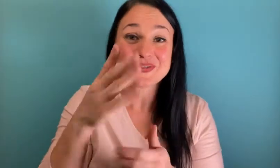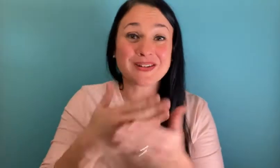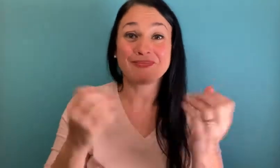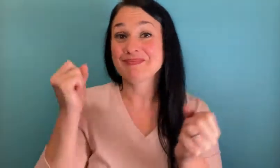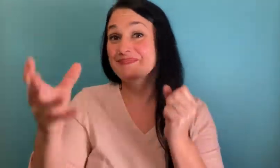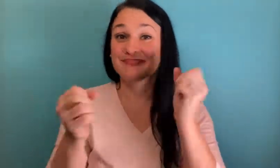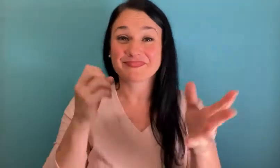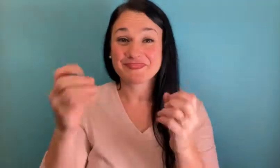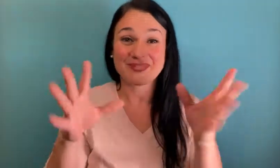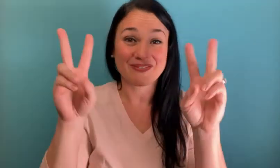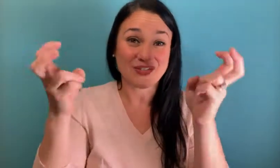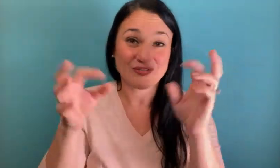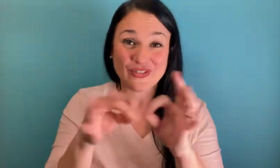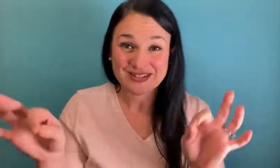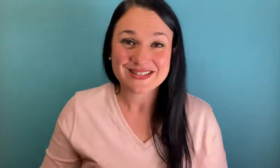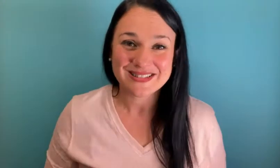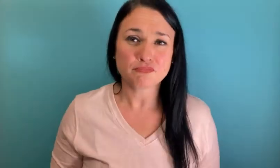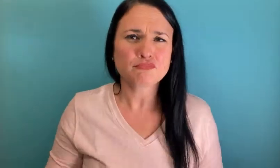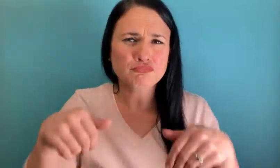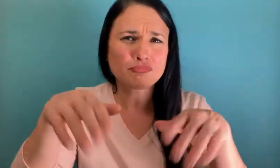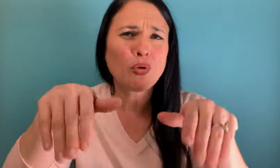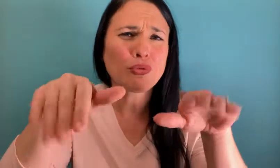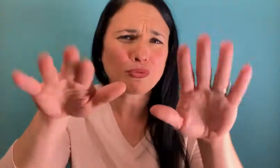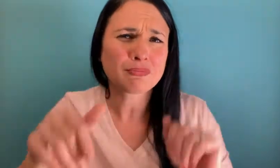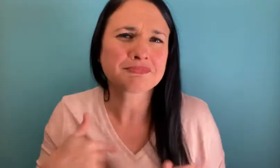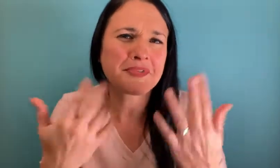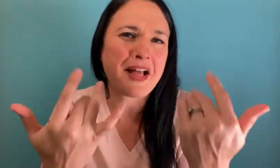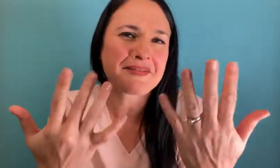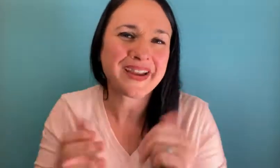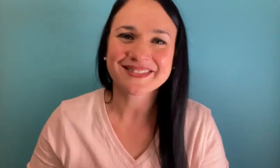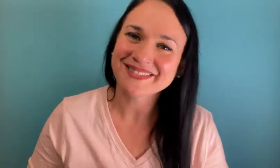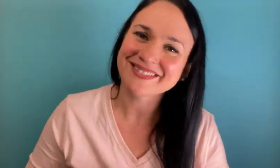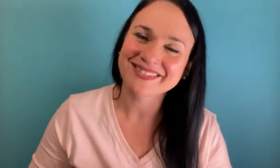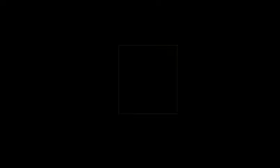sign some phrases with them. So go on, go ahead, I'll wait.